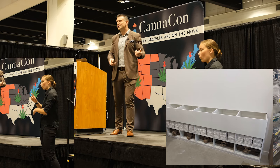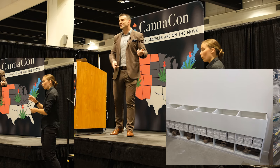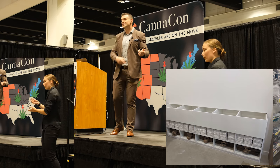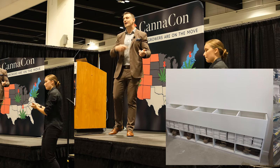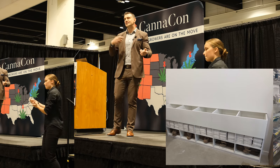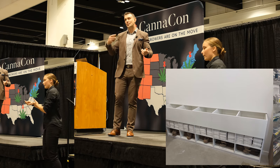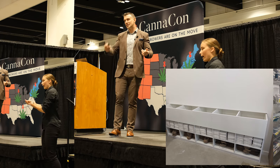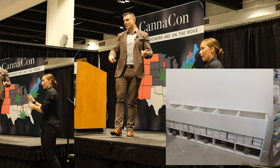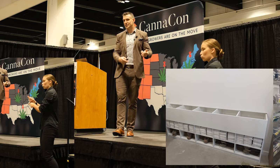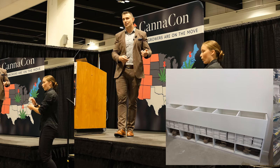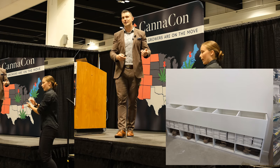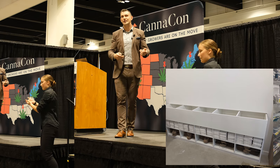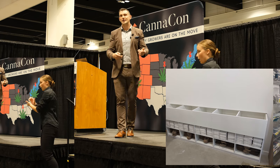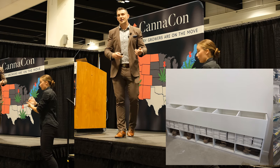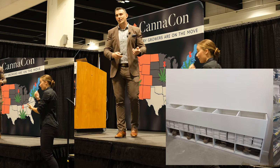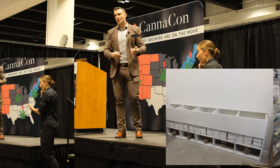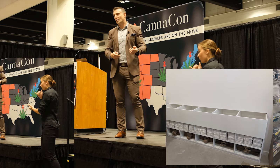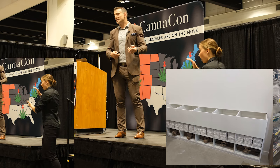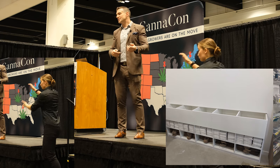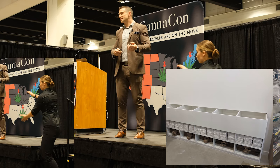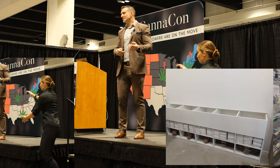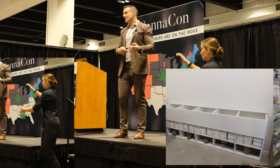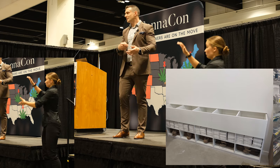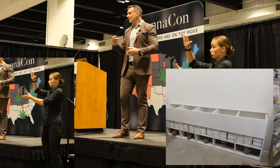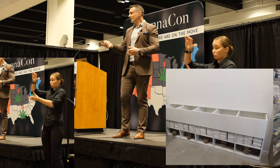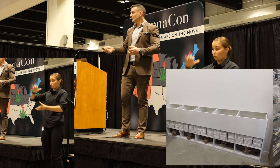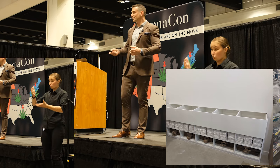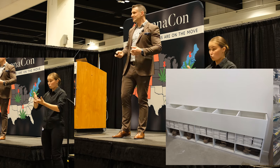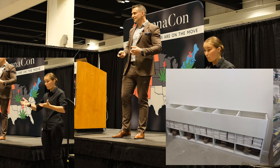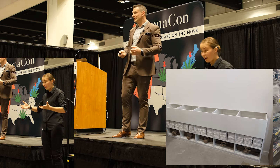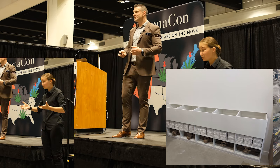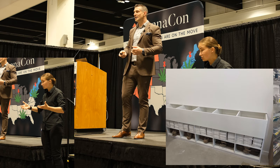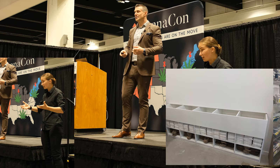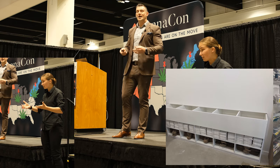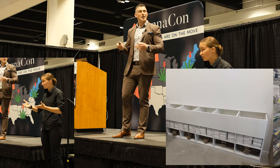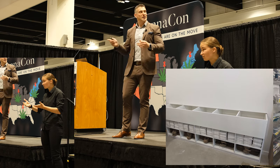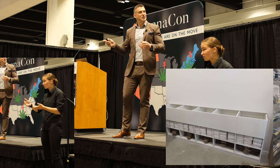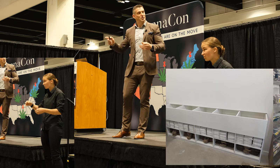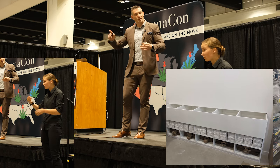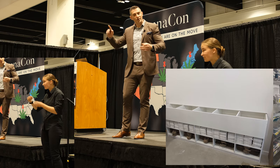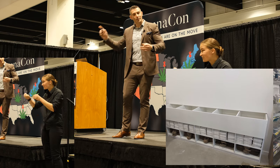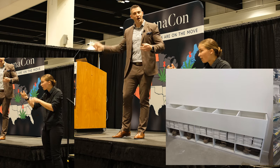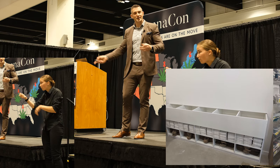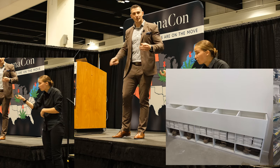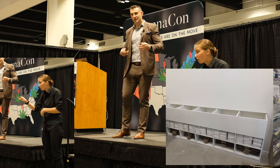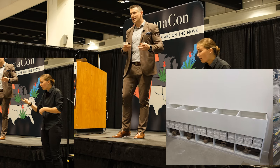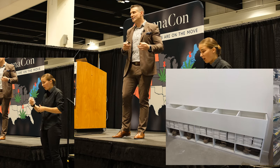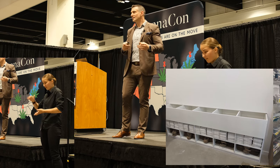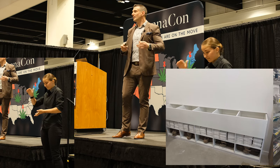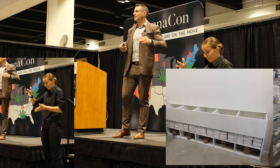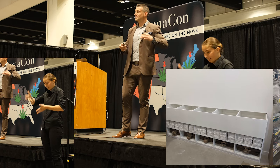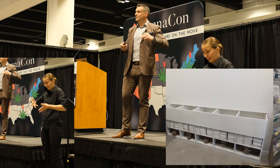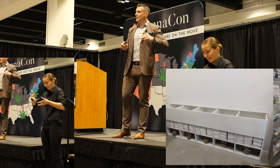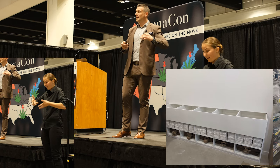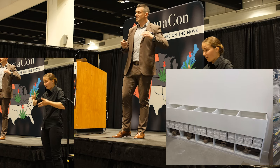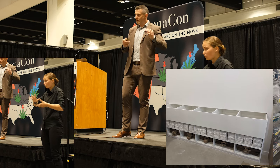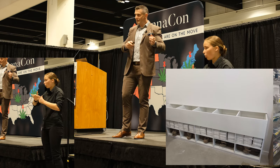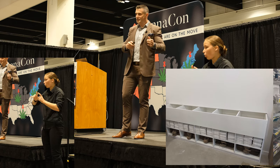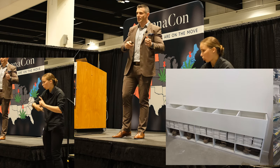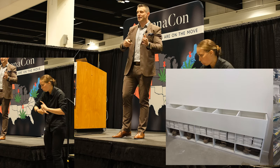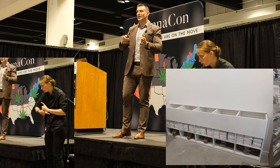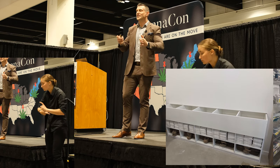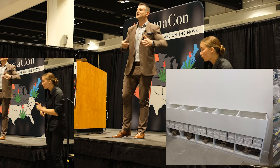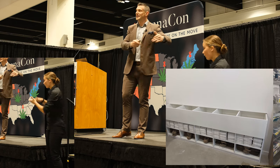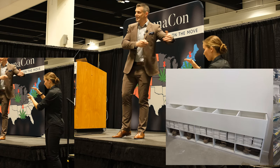right? Money gets locked up in inventory. We want to use things like FIFO, first in, first out, and making sure that all the products that we're getting into